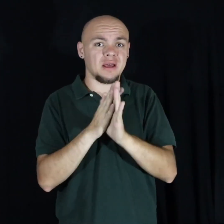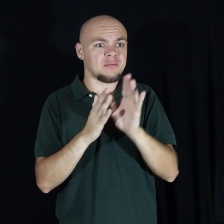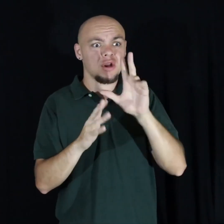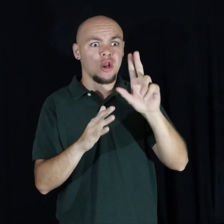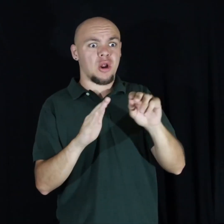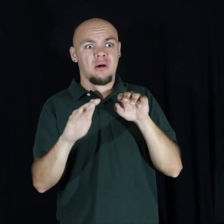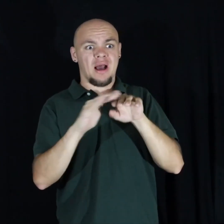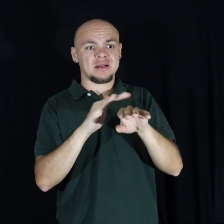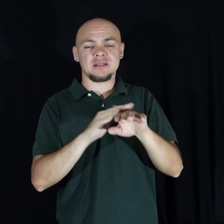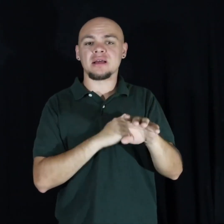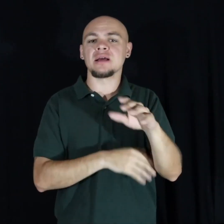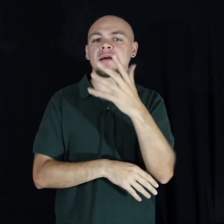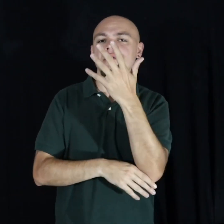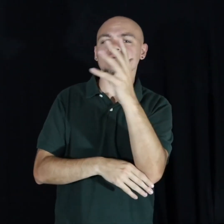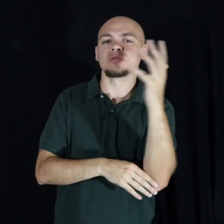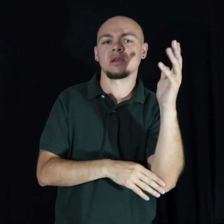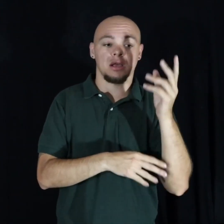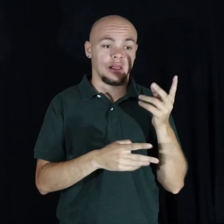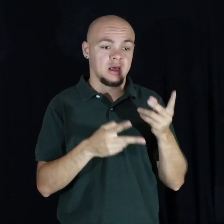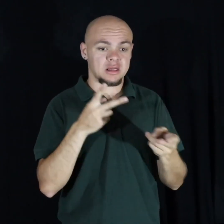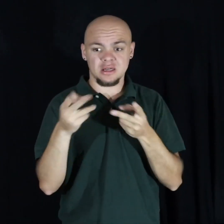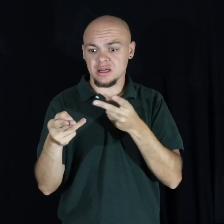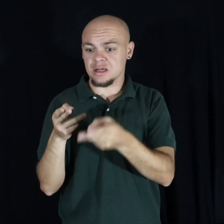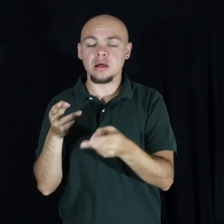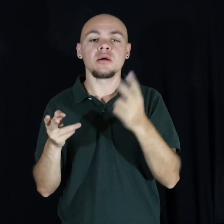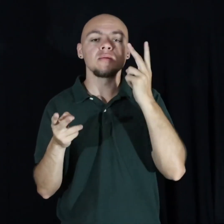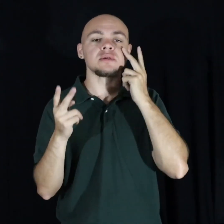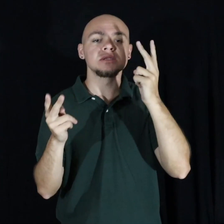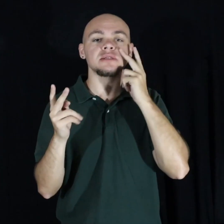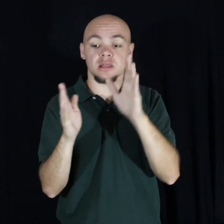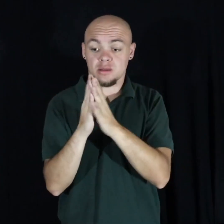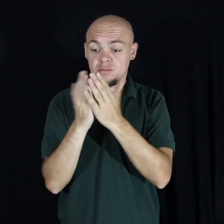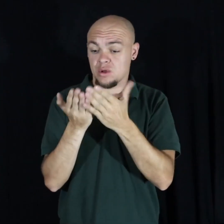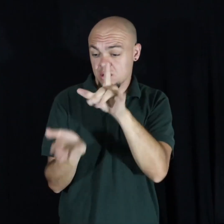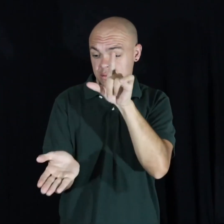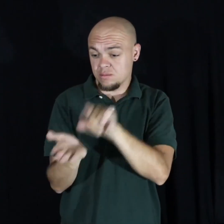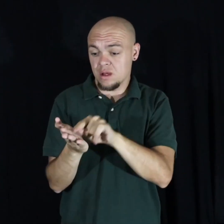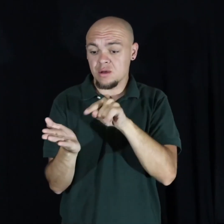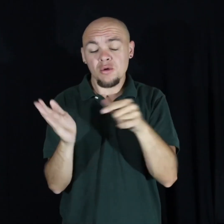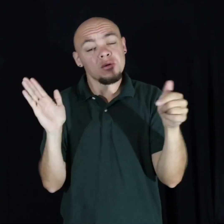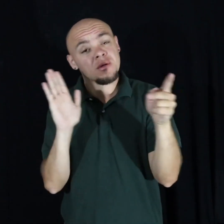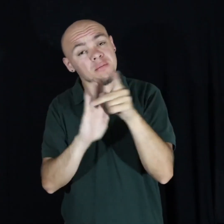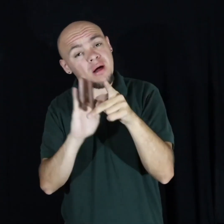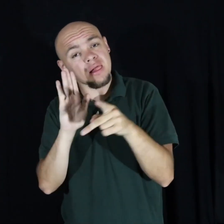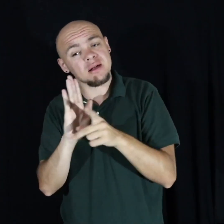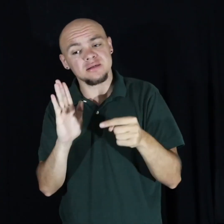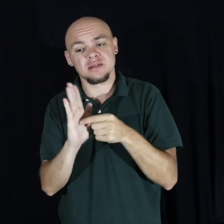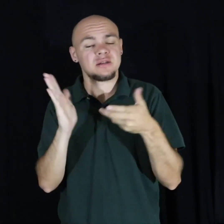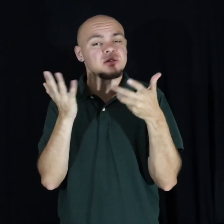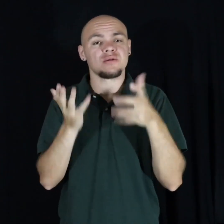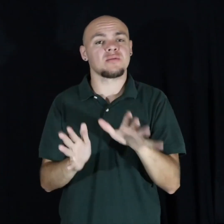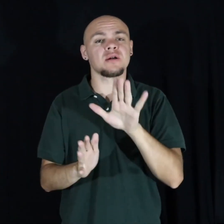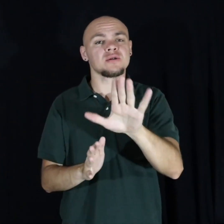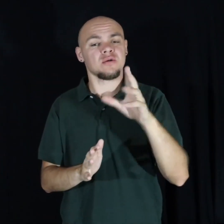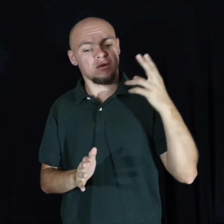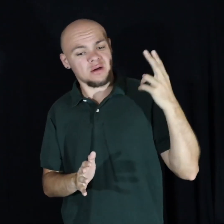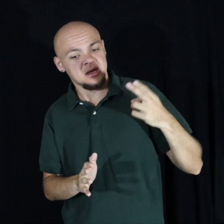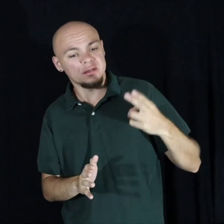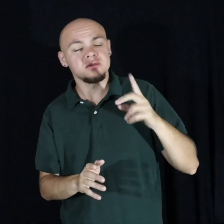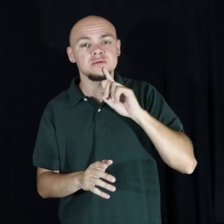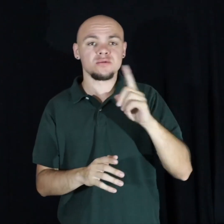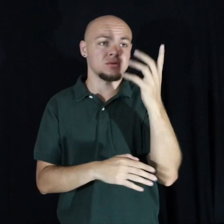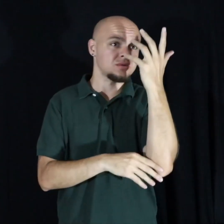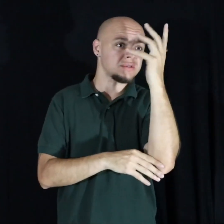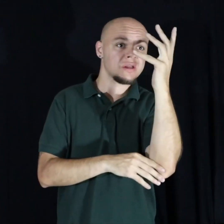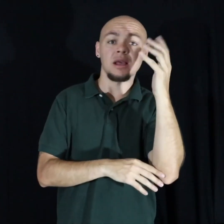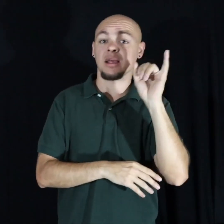hear deforestation, we see all of the books grazed under school policies because they don't want you to know of your history with trees. Because